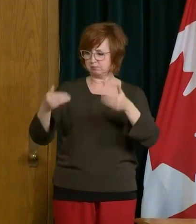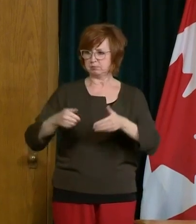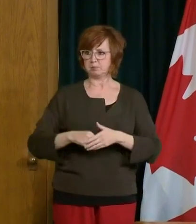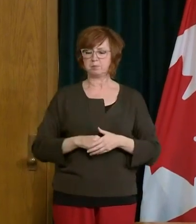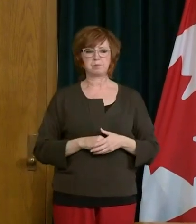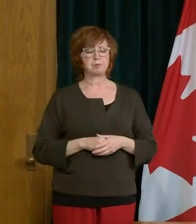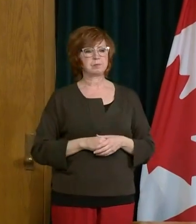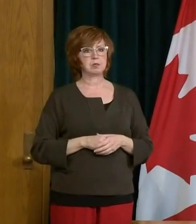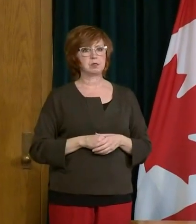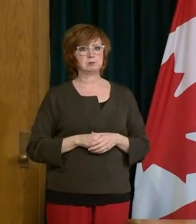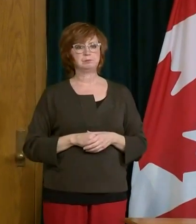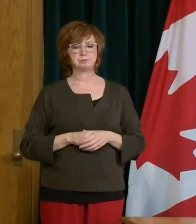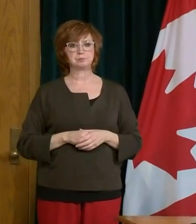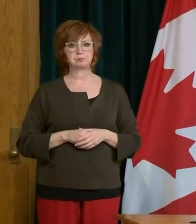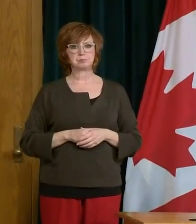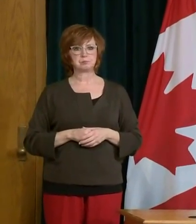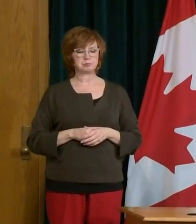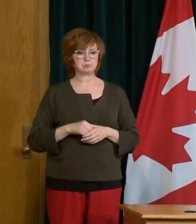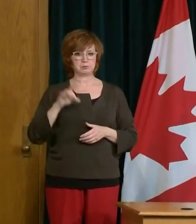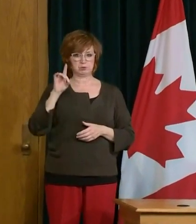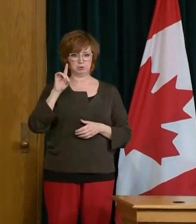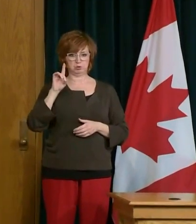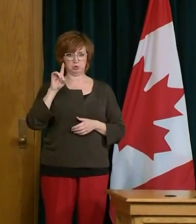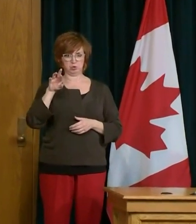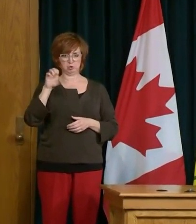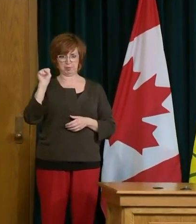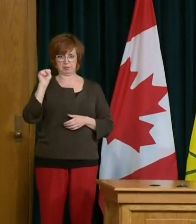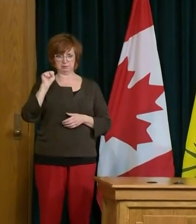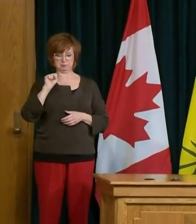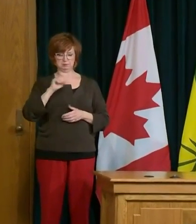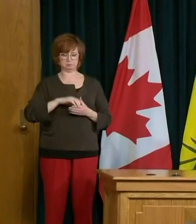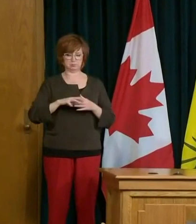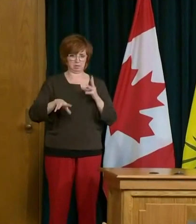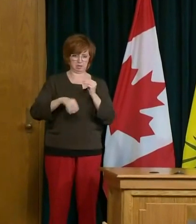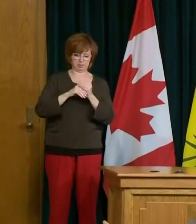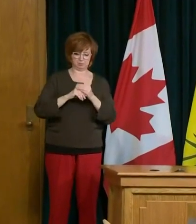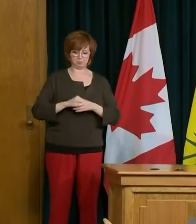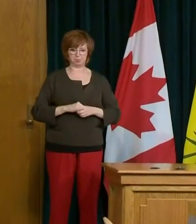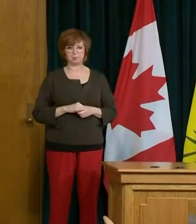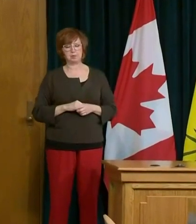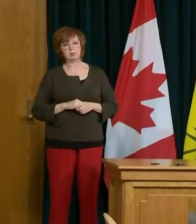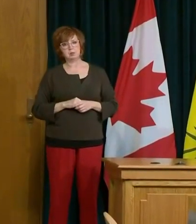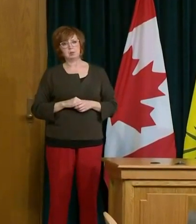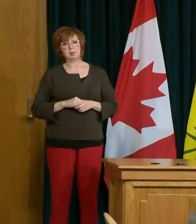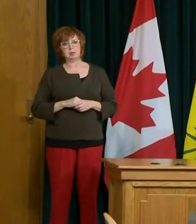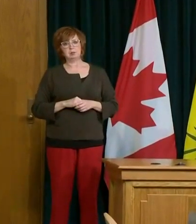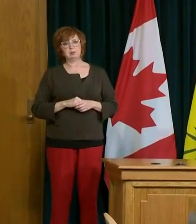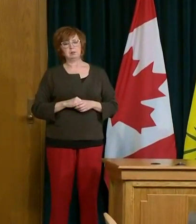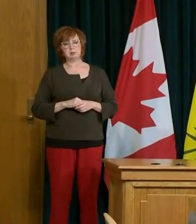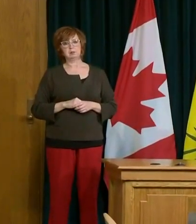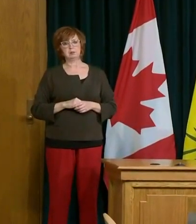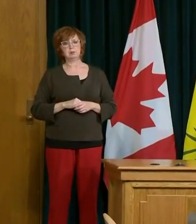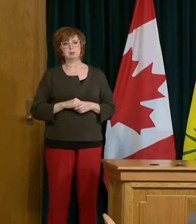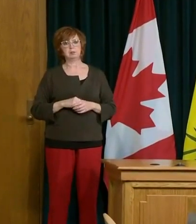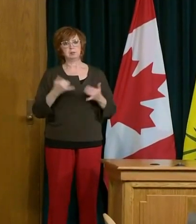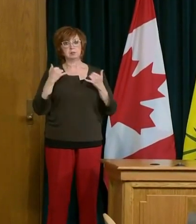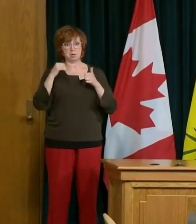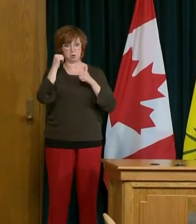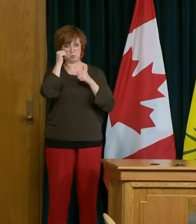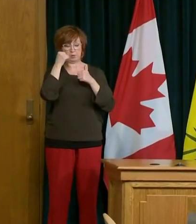Thanks. So, yes, like the Premier said, this is, we are moving to a new normal, and we are